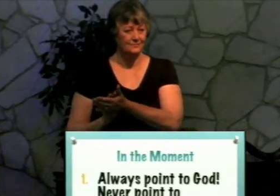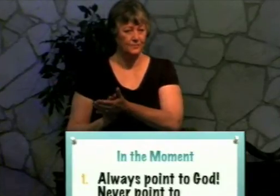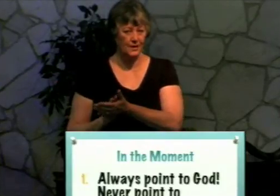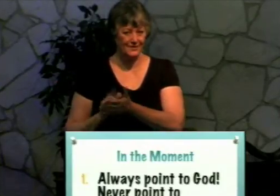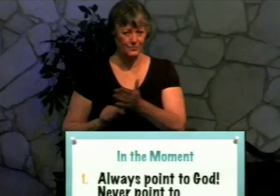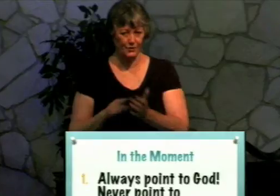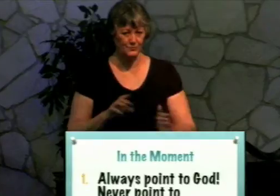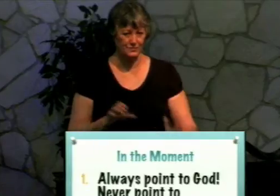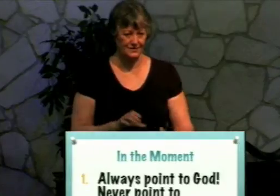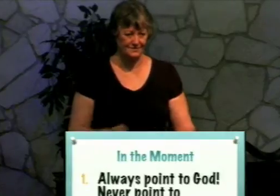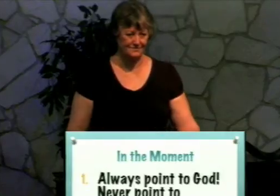praise what you did.